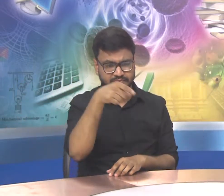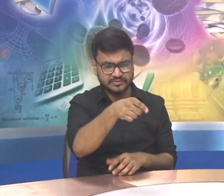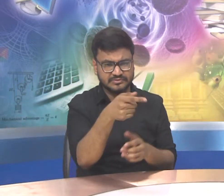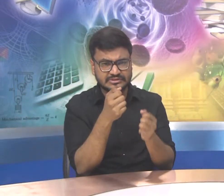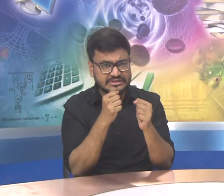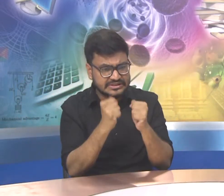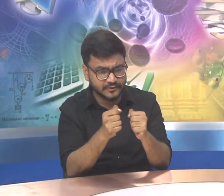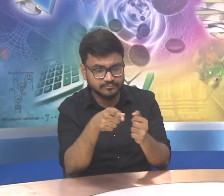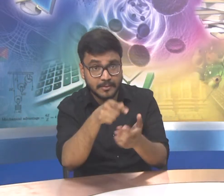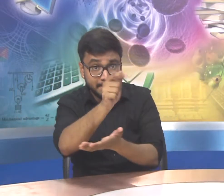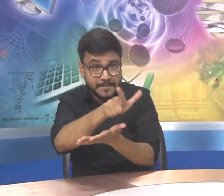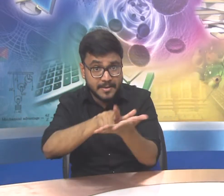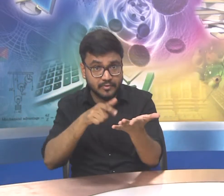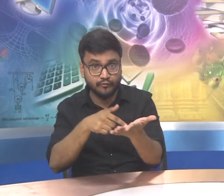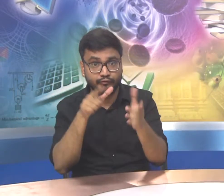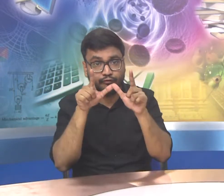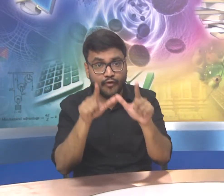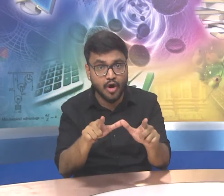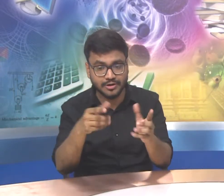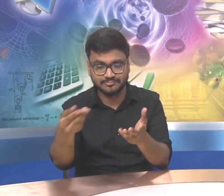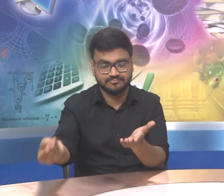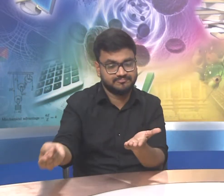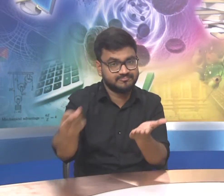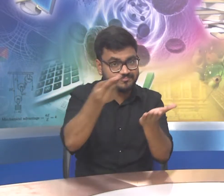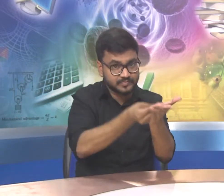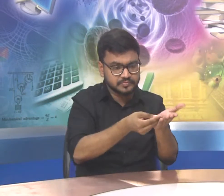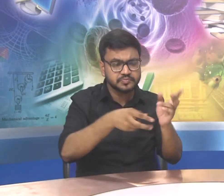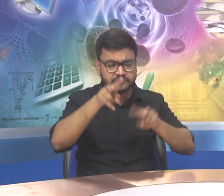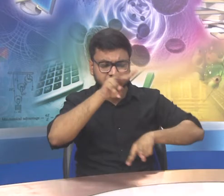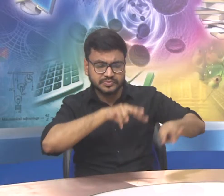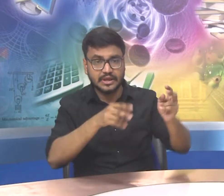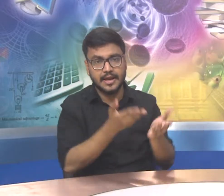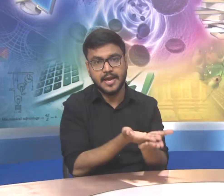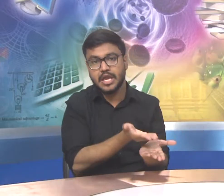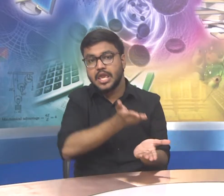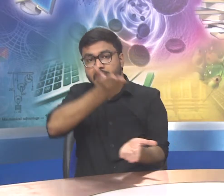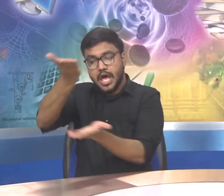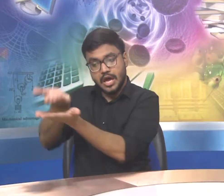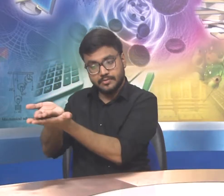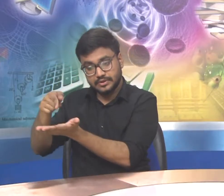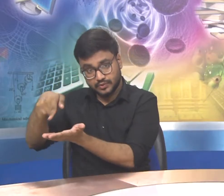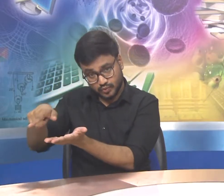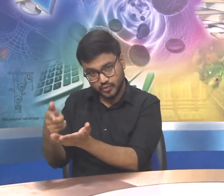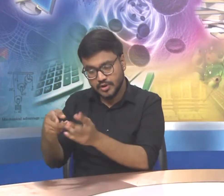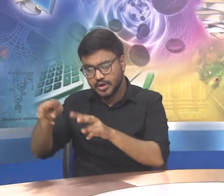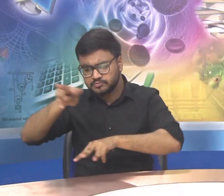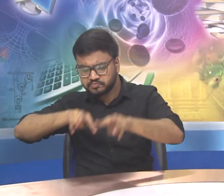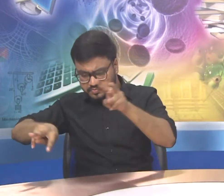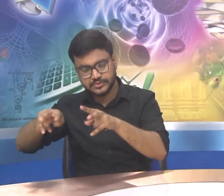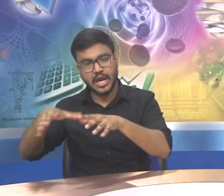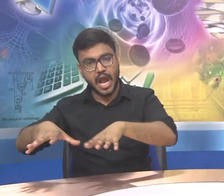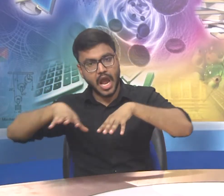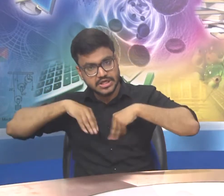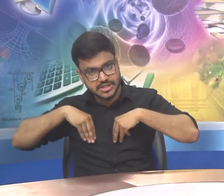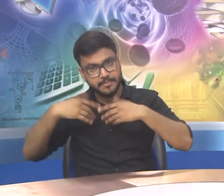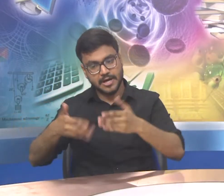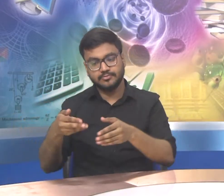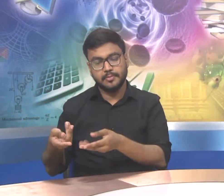and function as a link between the primary credit societies